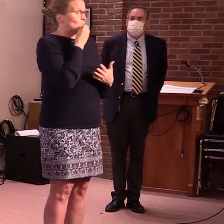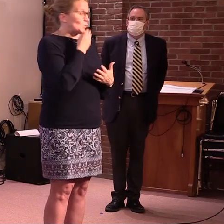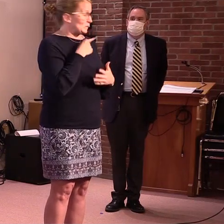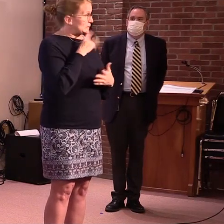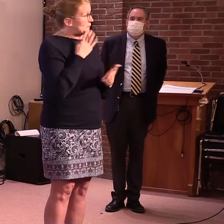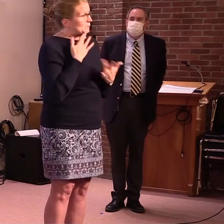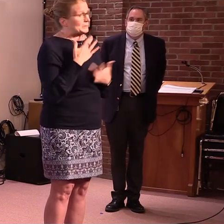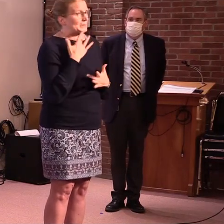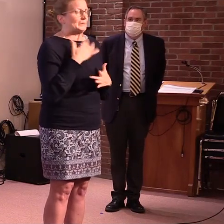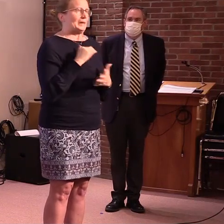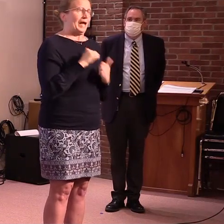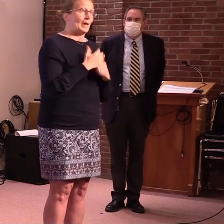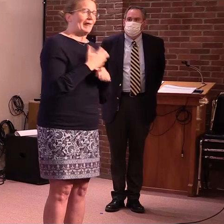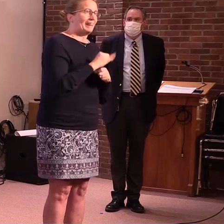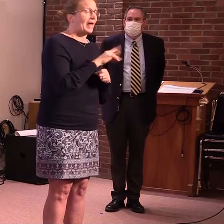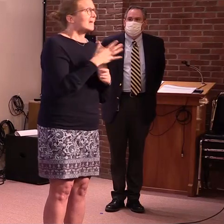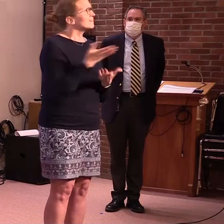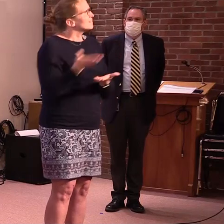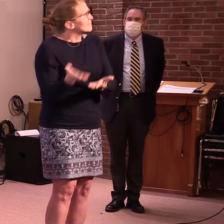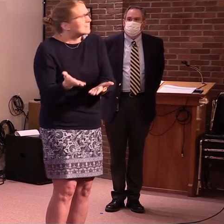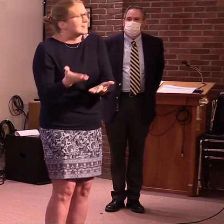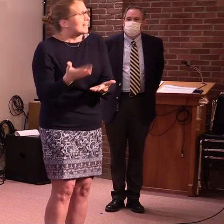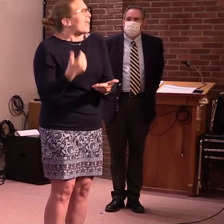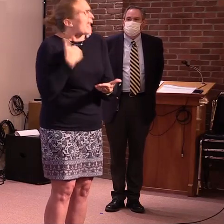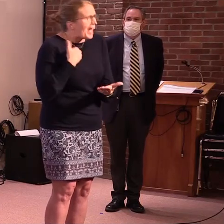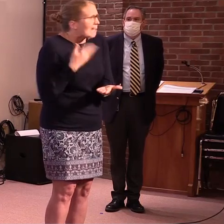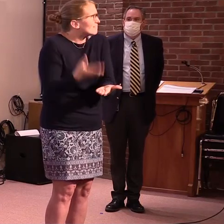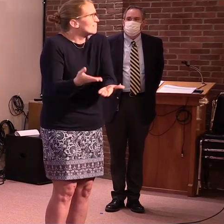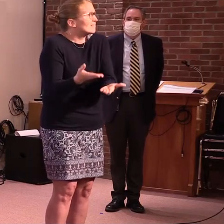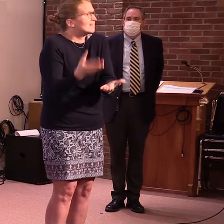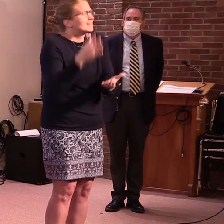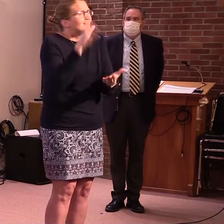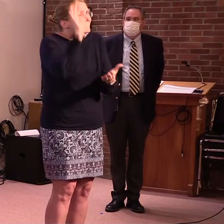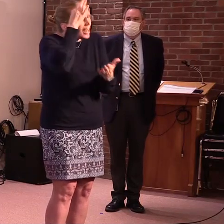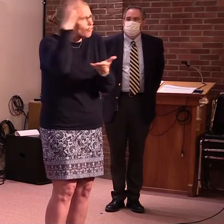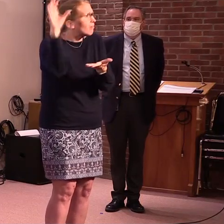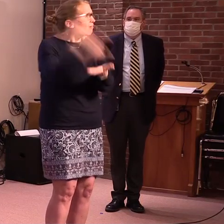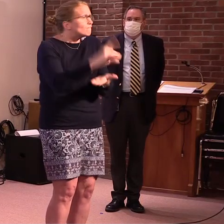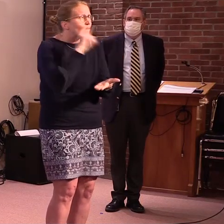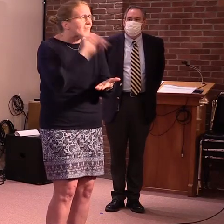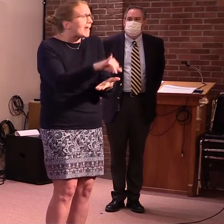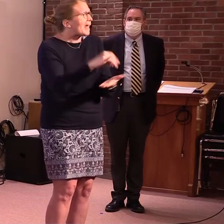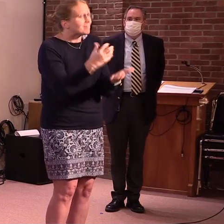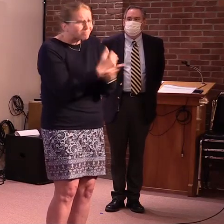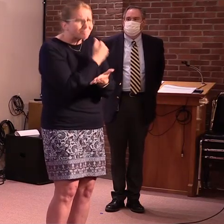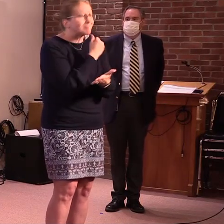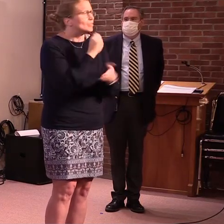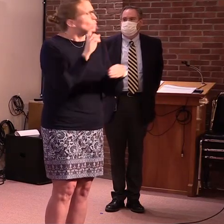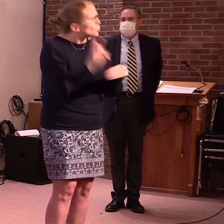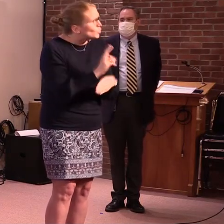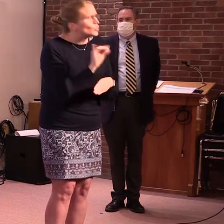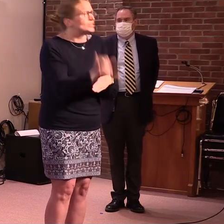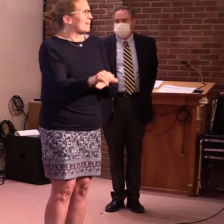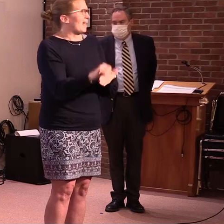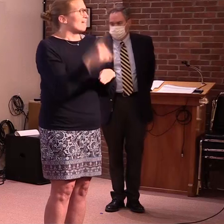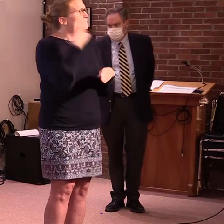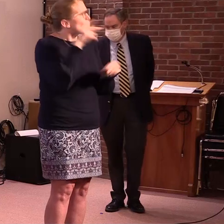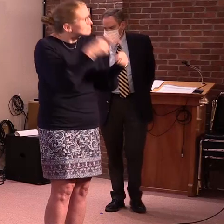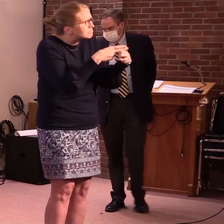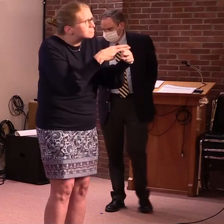can really help. And they're federally funded, and we can use that those to expand